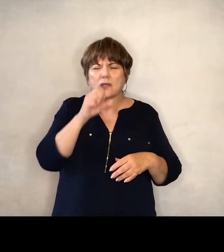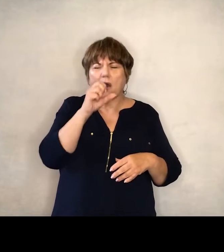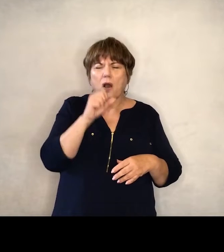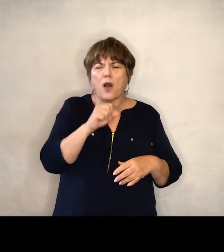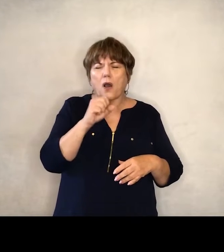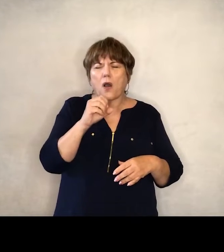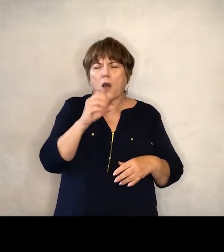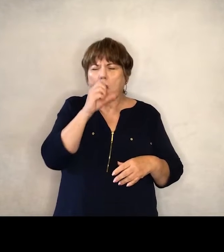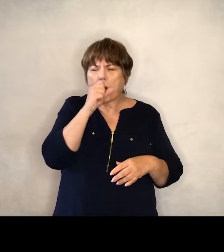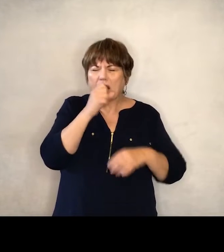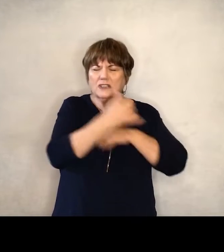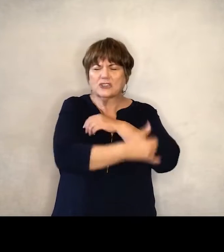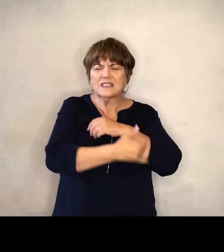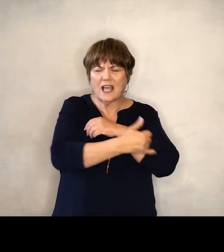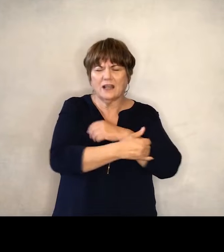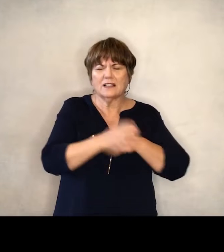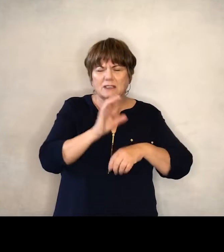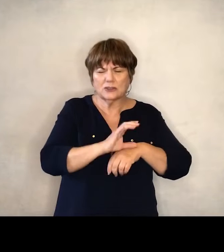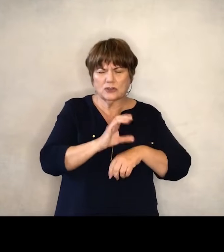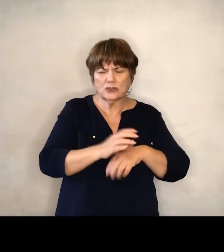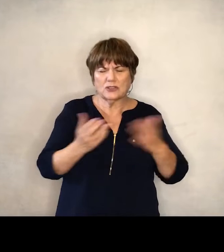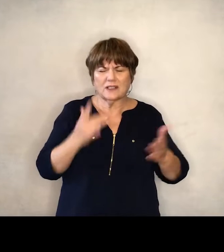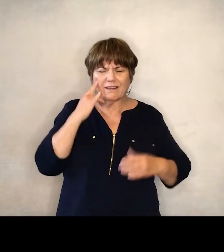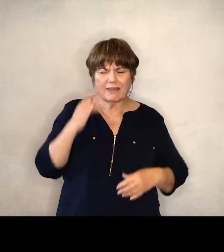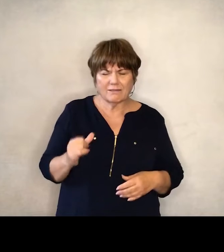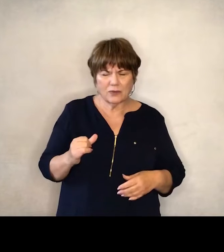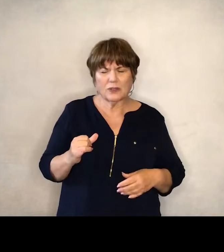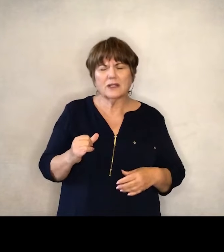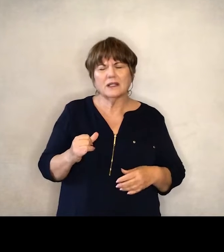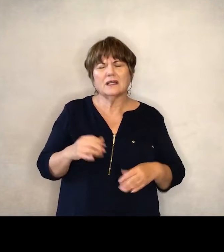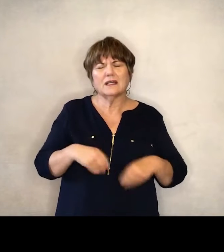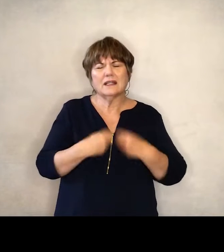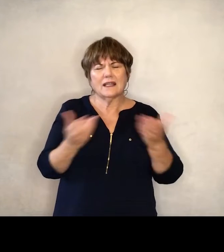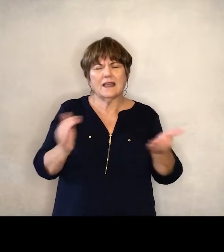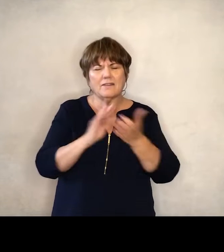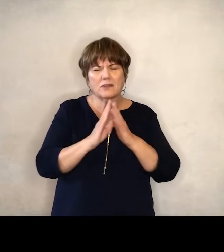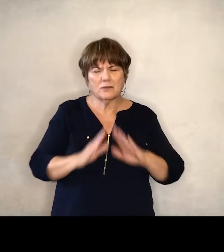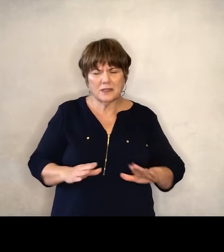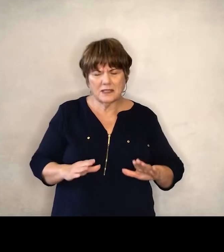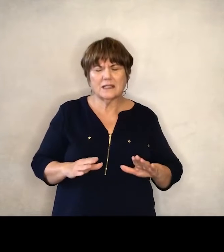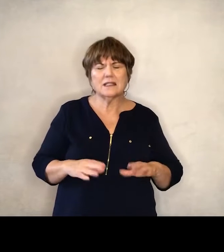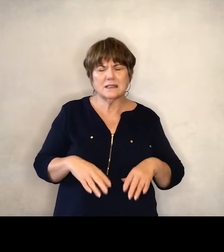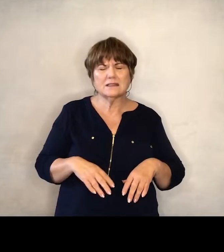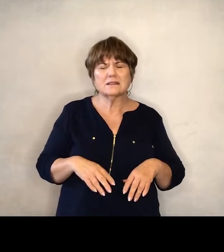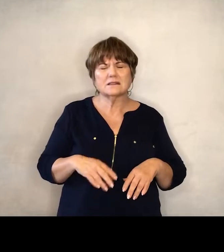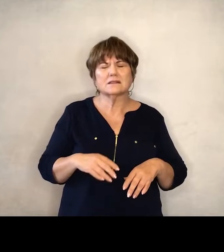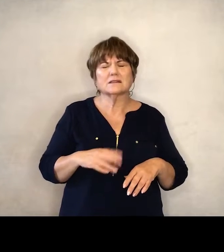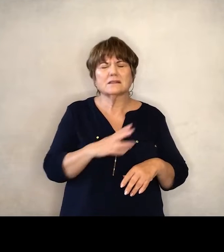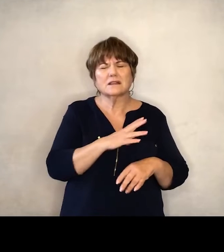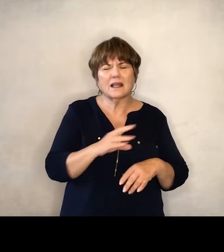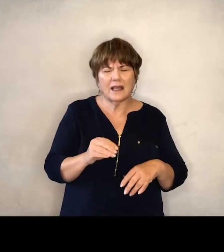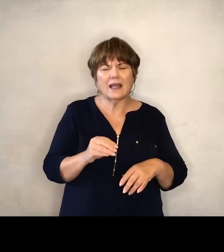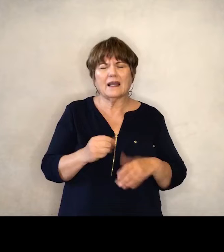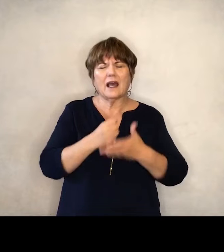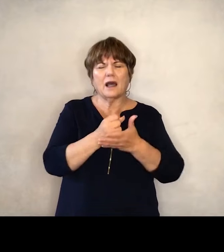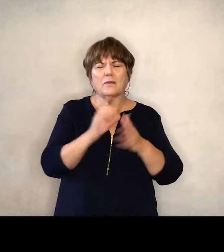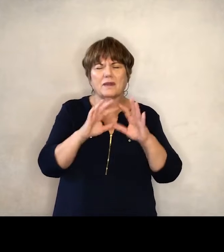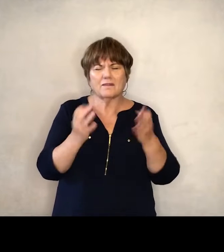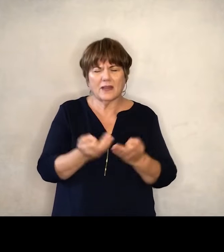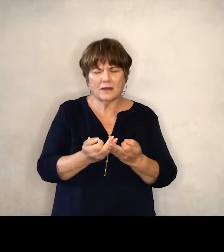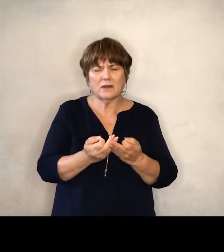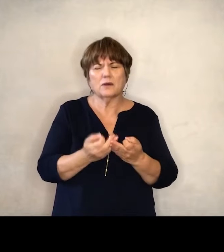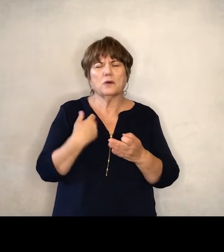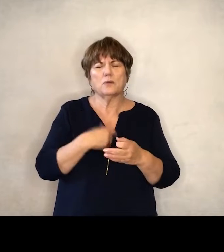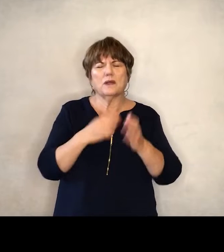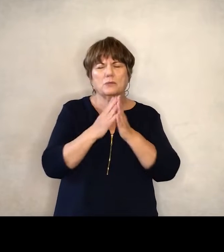families as they grieve and bring peace to the communities that have been affected. And Lord, we pray for our own students,